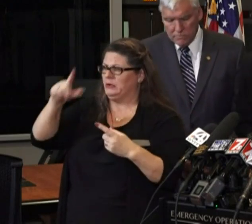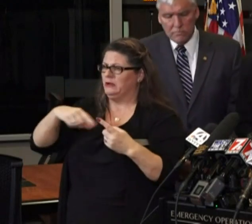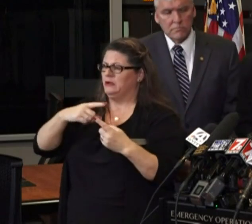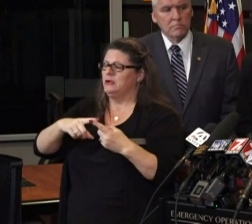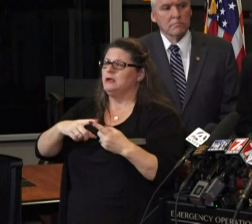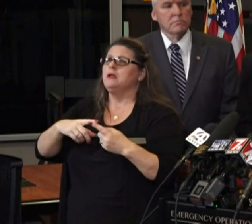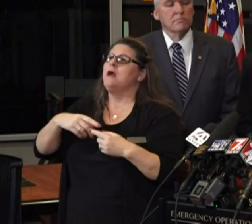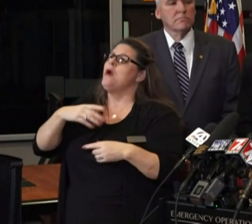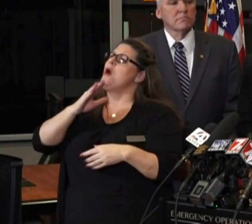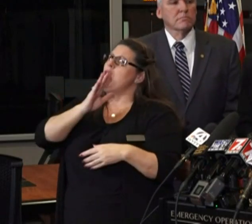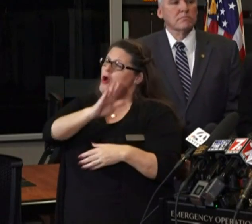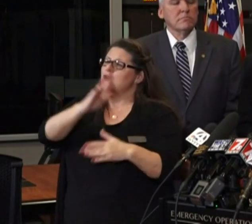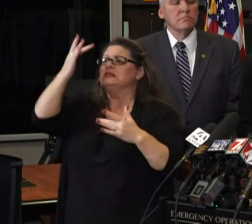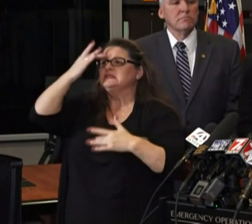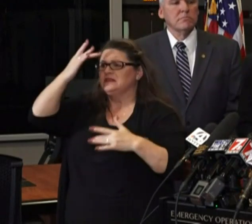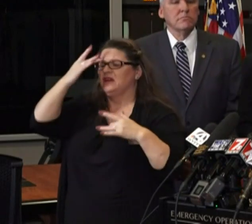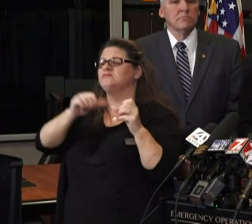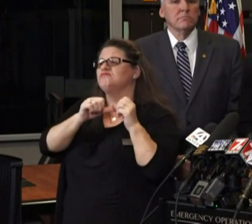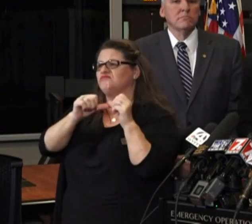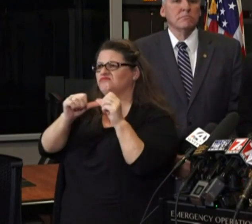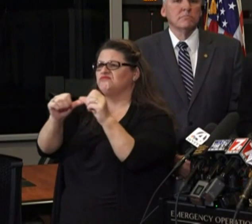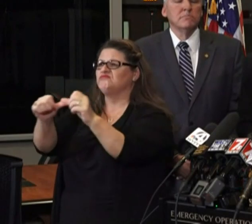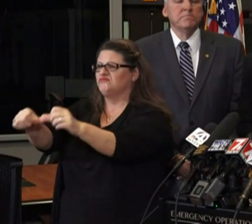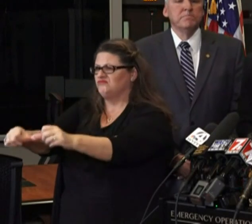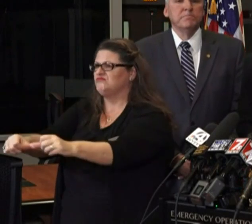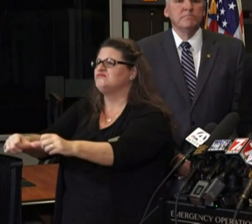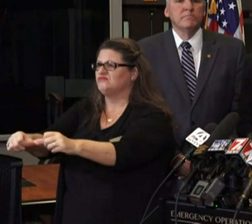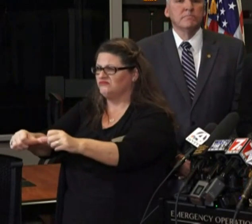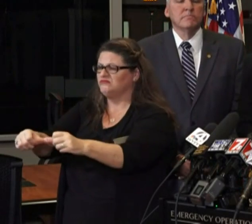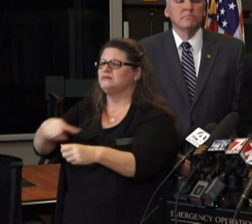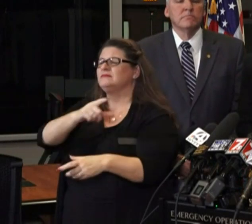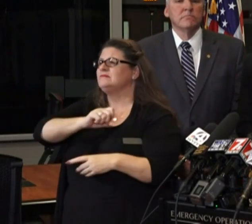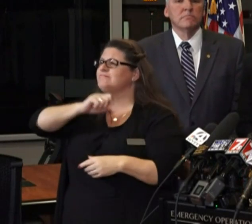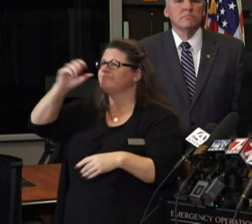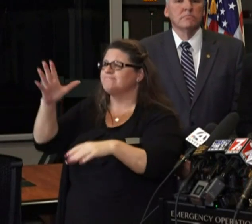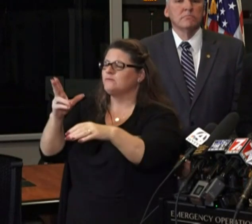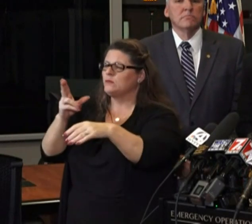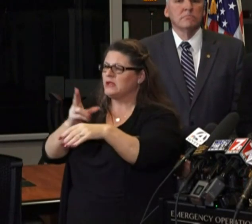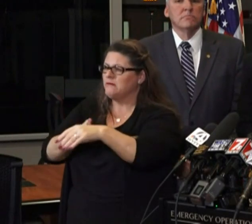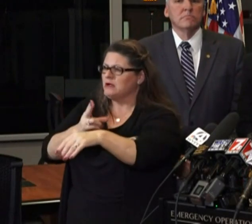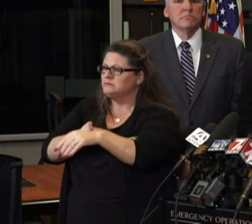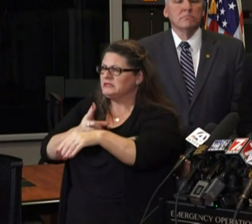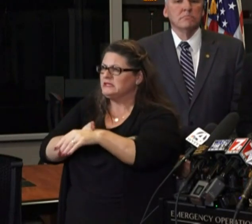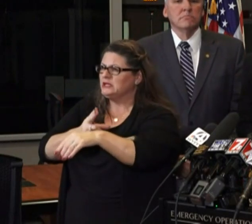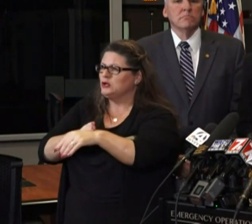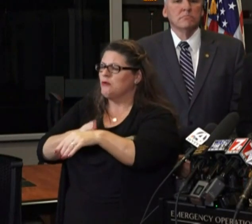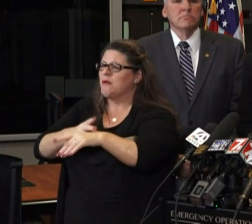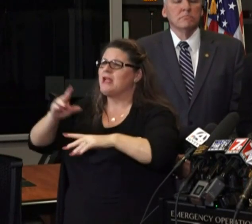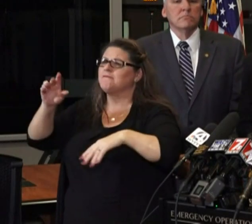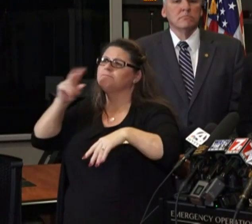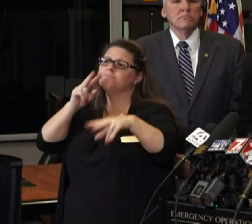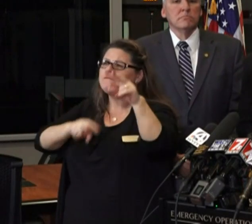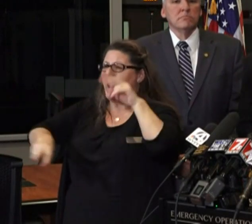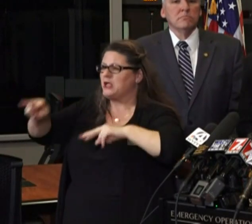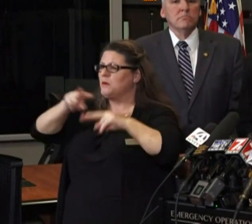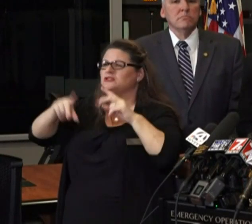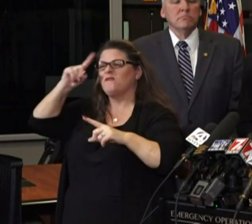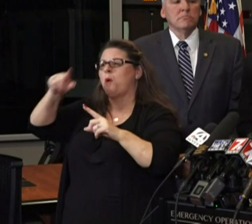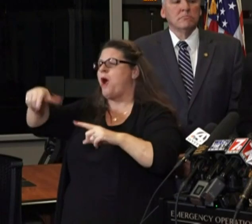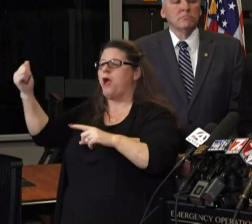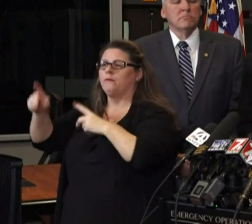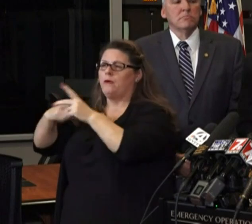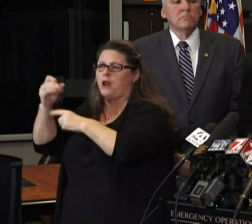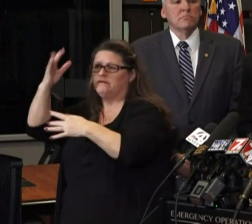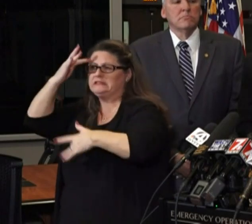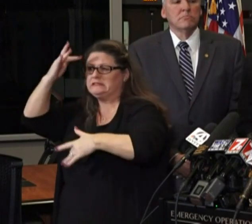She had a more prolonged course of illness, and she was admitted to a hospital for evaluation of an unknown illness.